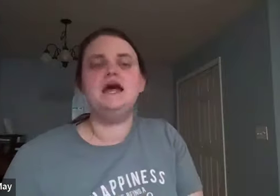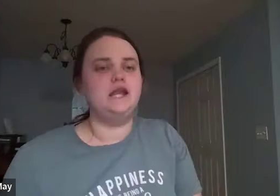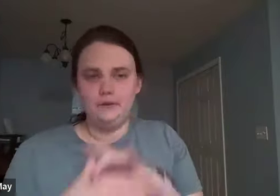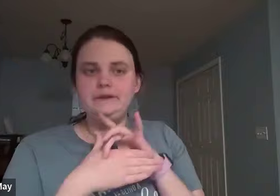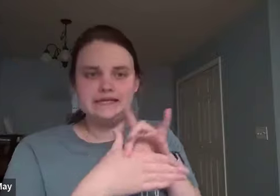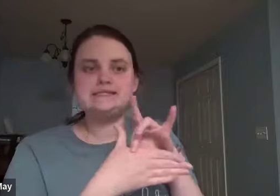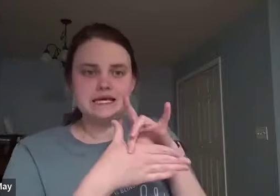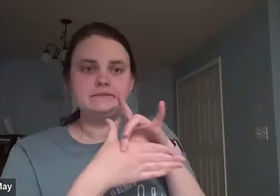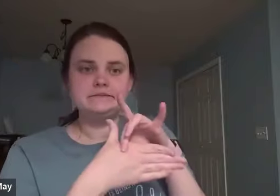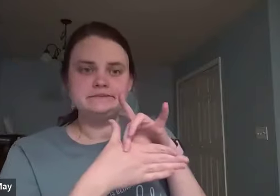No, it's the same.